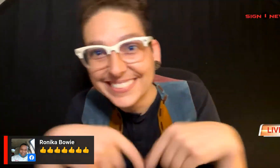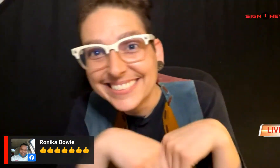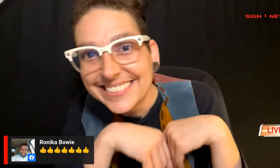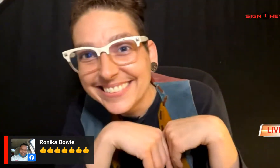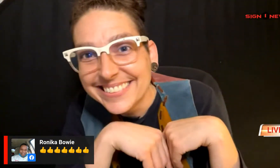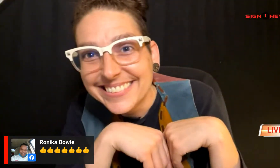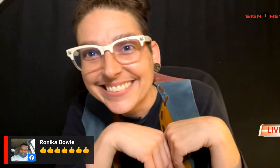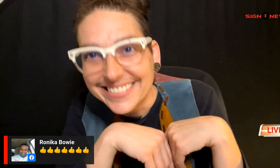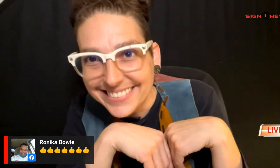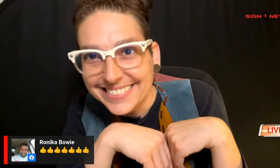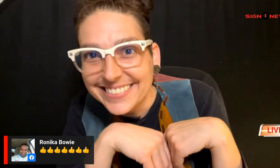Right, right, right, right.